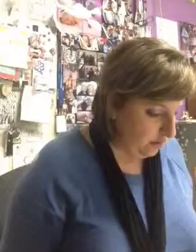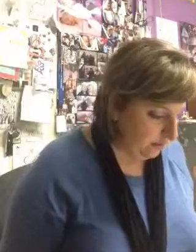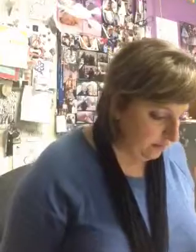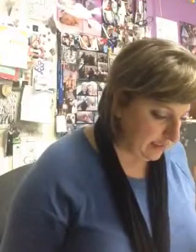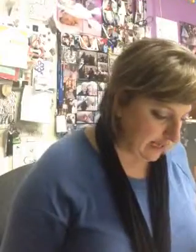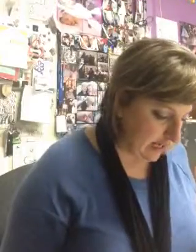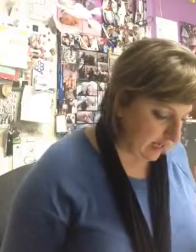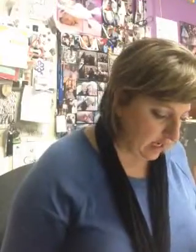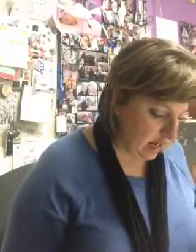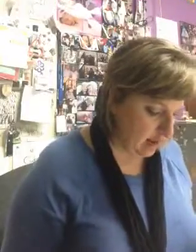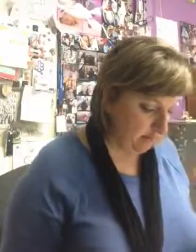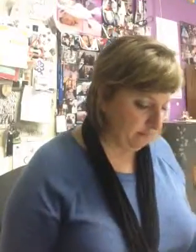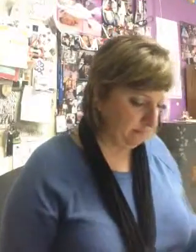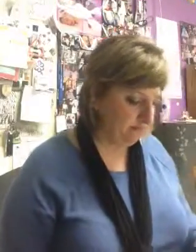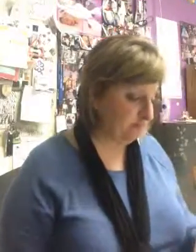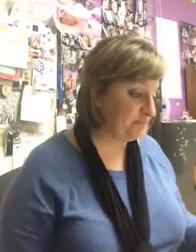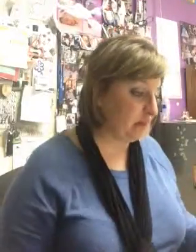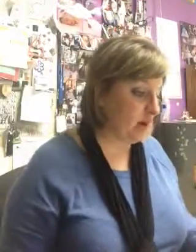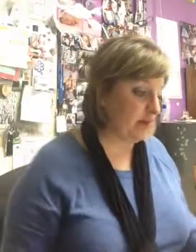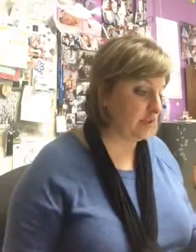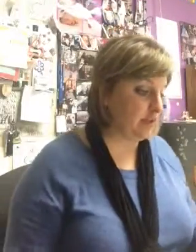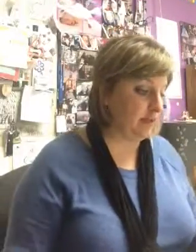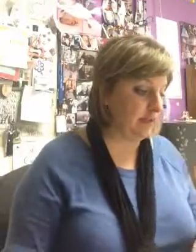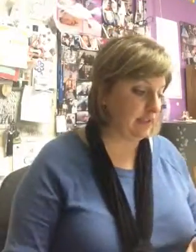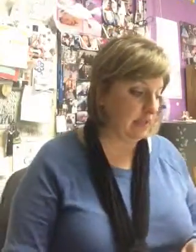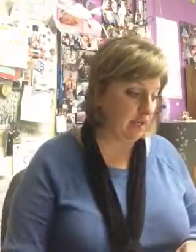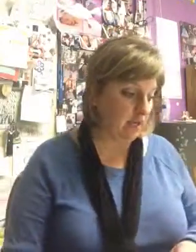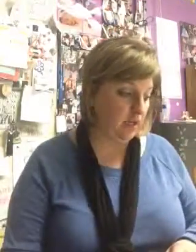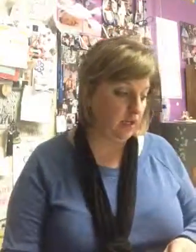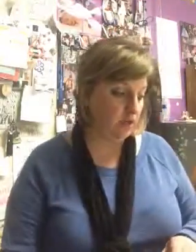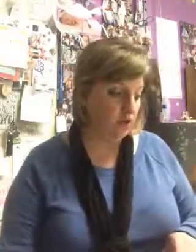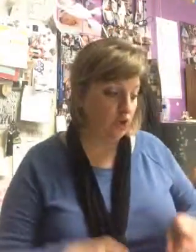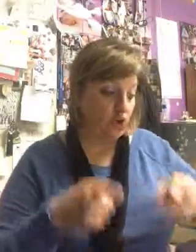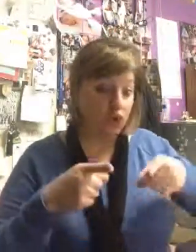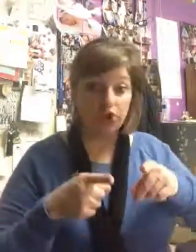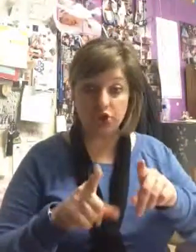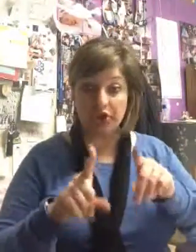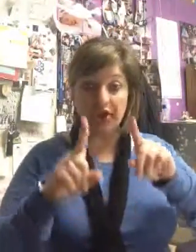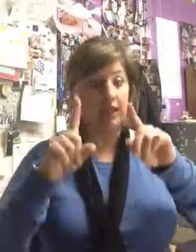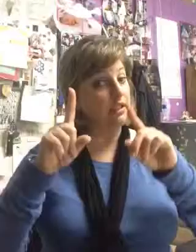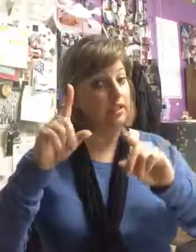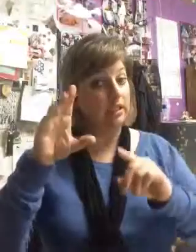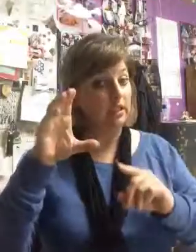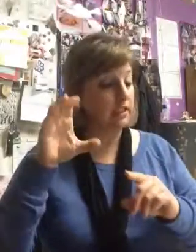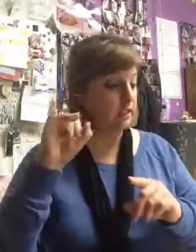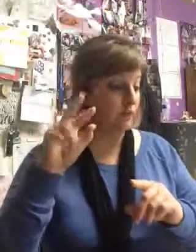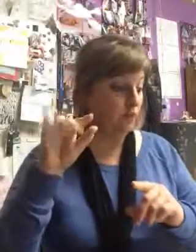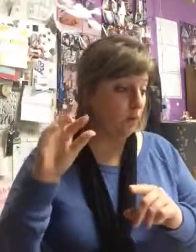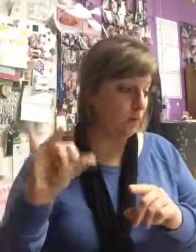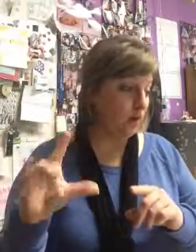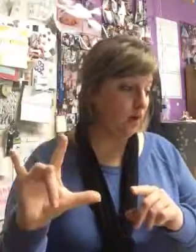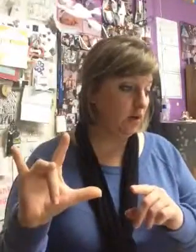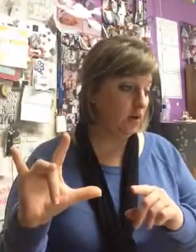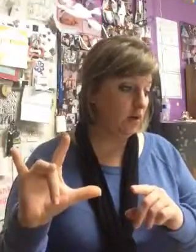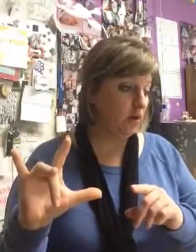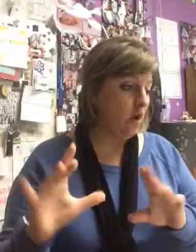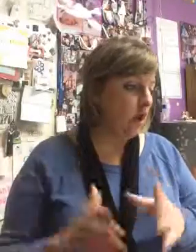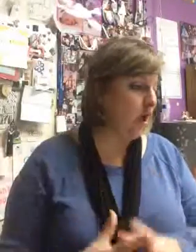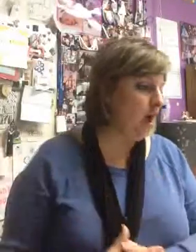we would say, alright, so we would say, during Civil War,